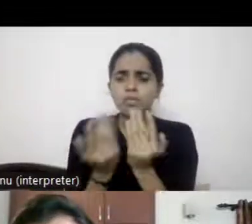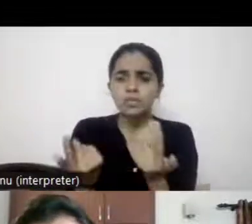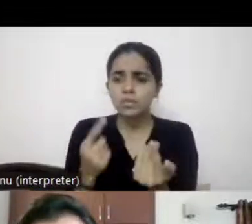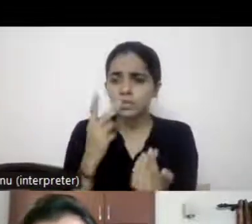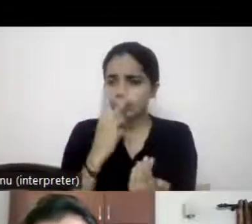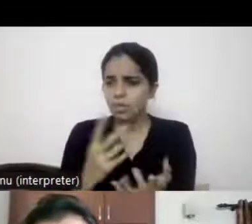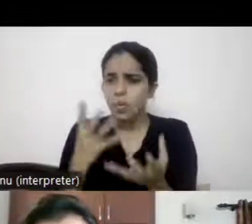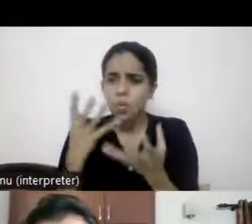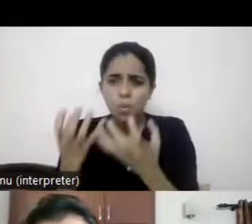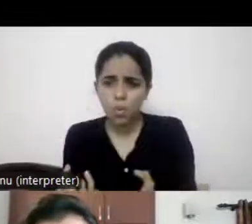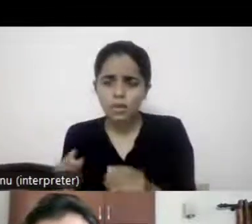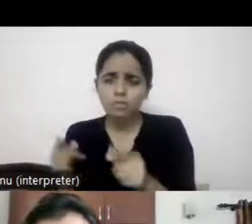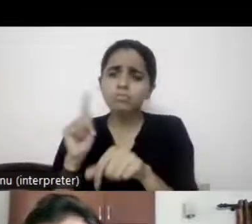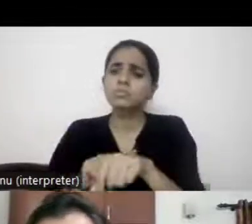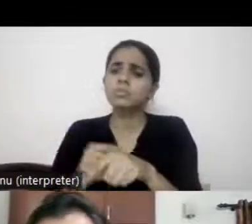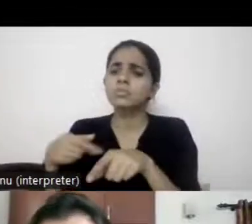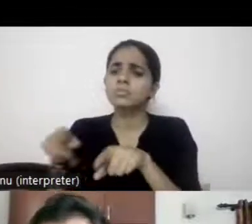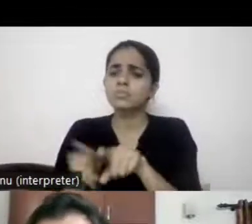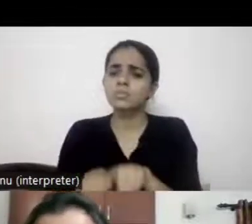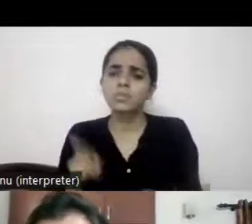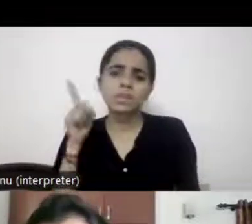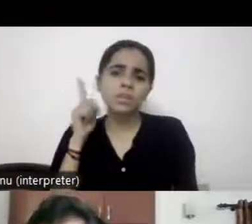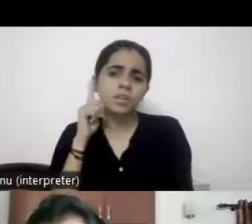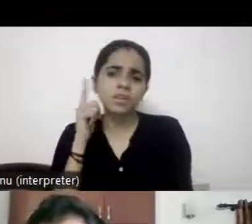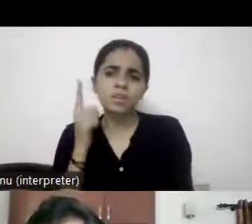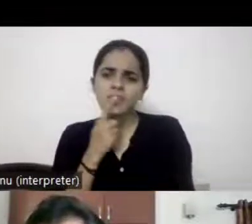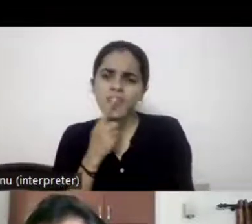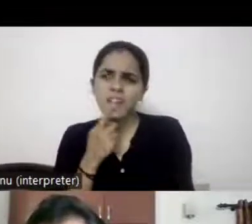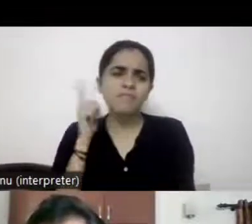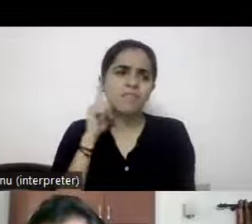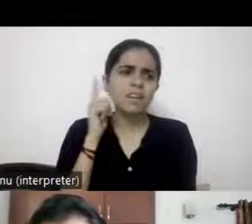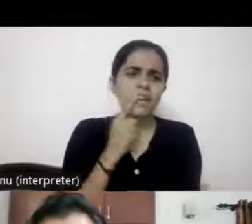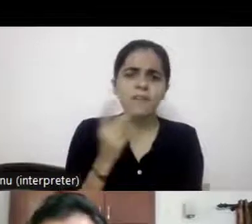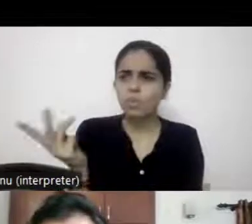want deaf and deaf to get married,